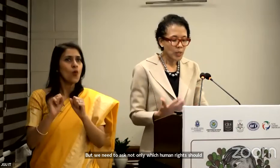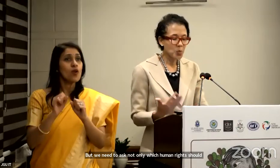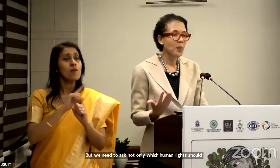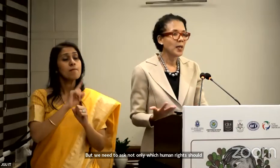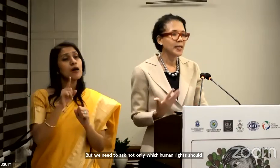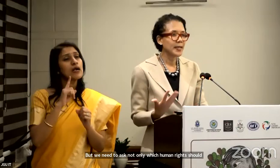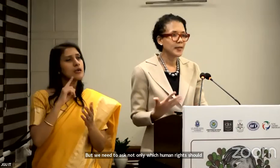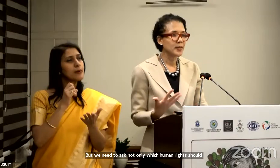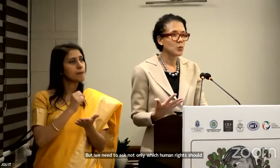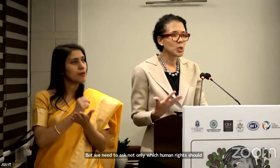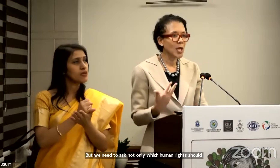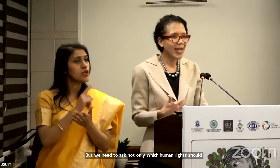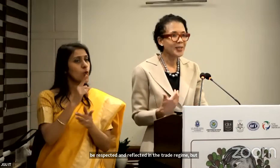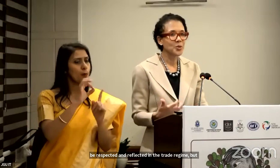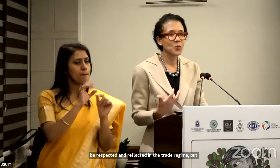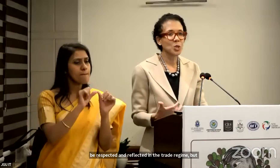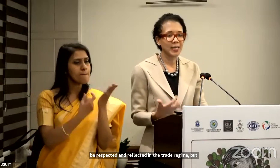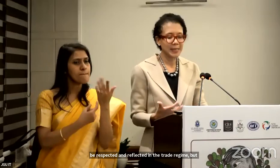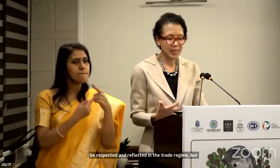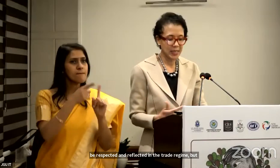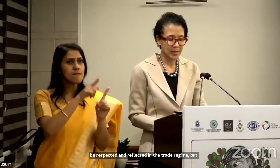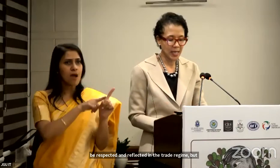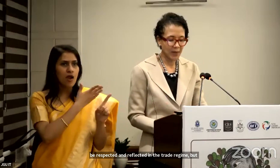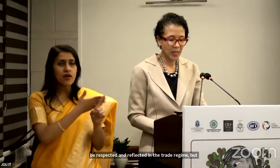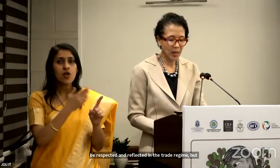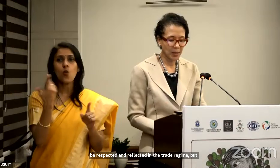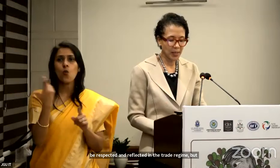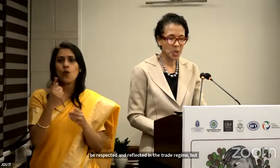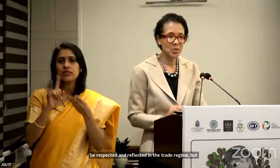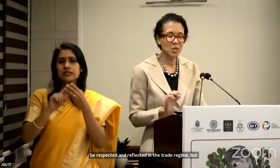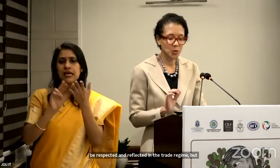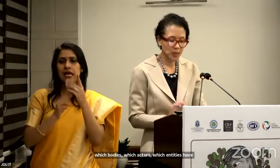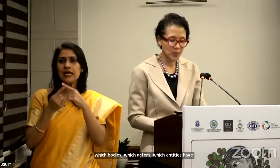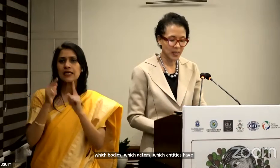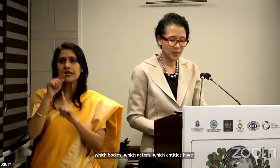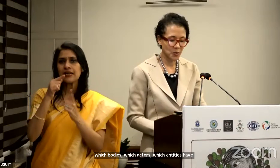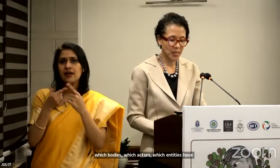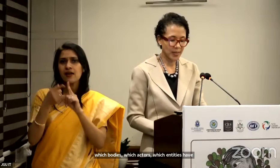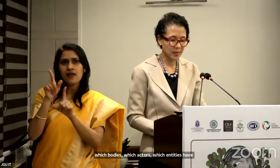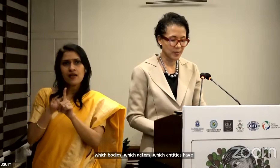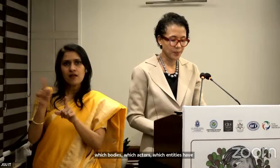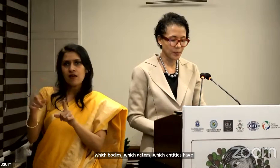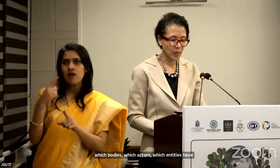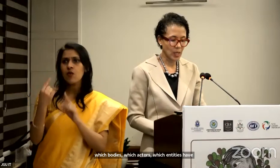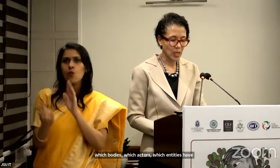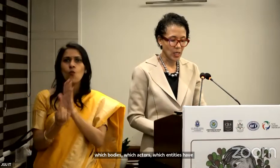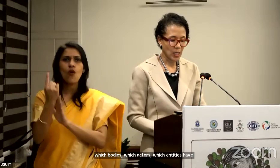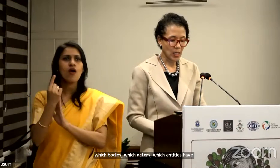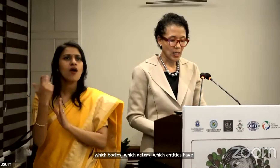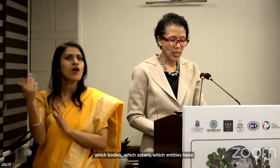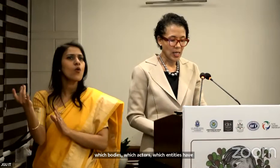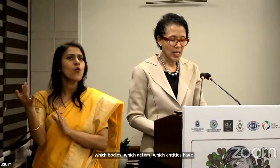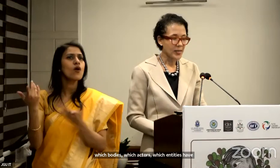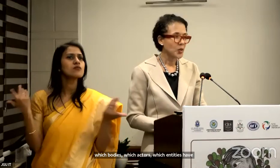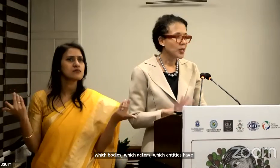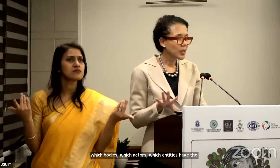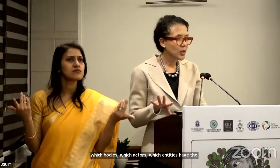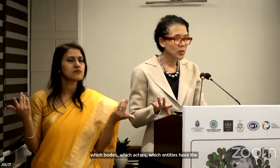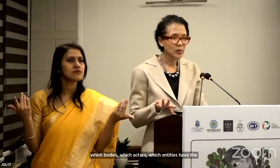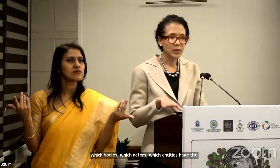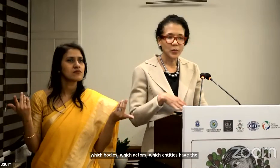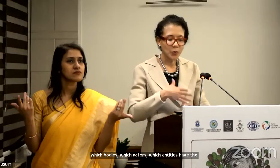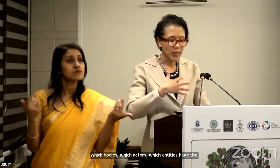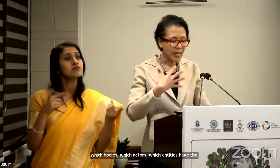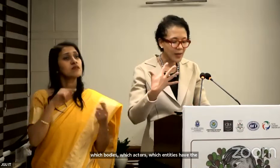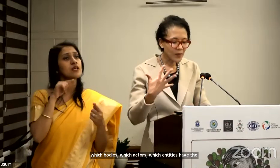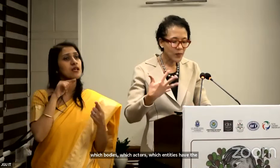but which bodies, which actors, which entities have the obligations to respect those rights. And so